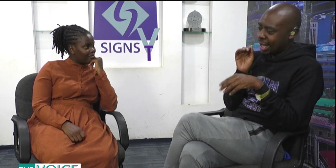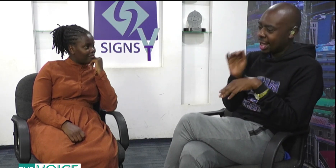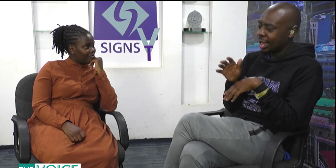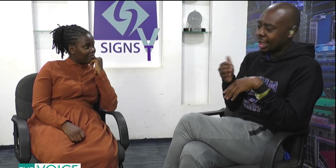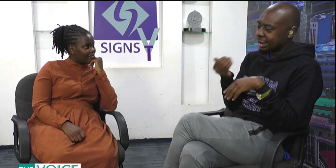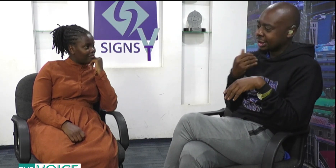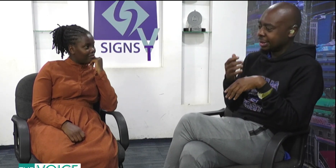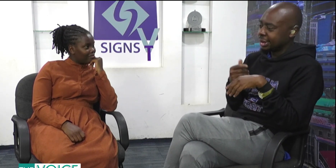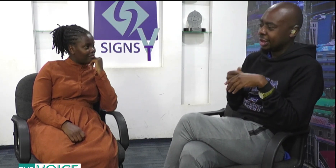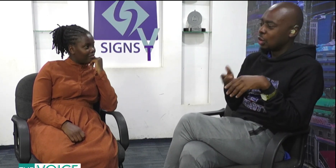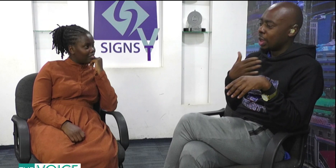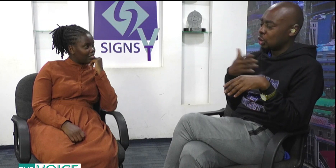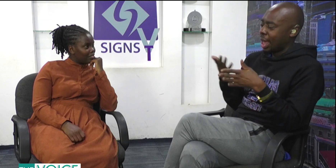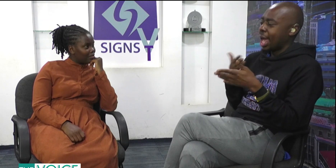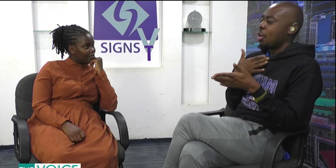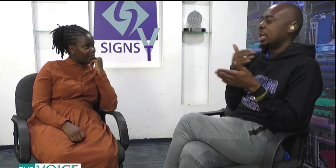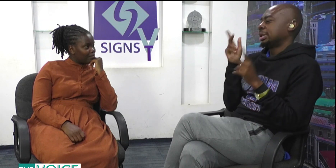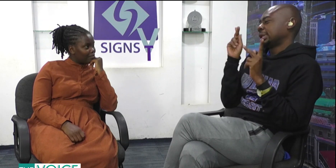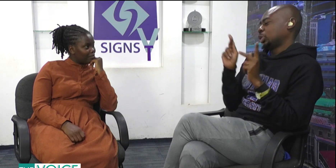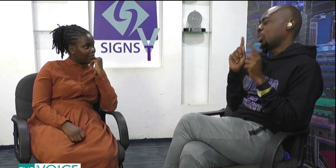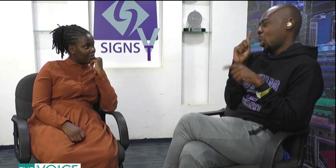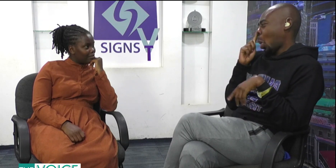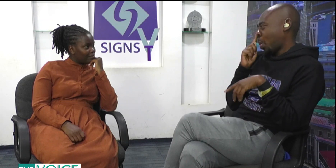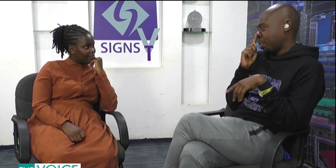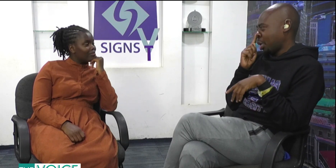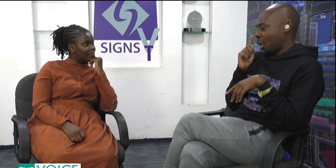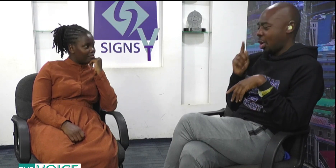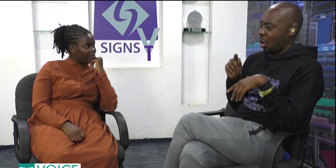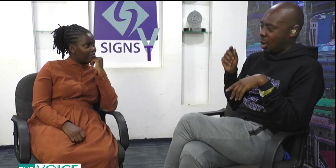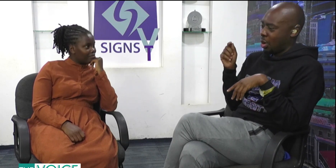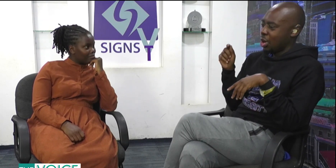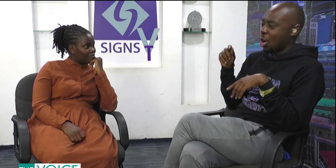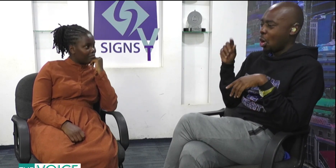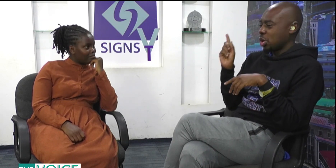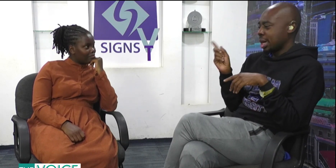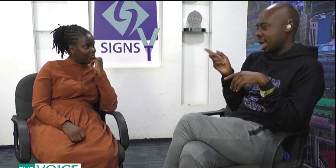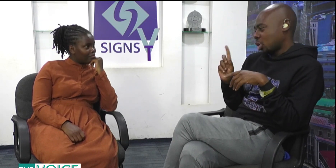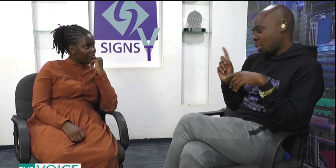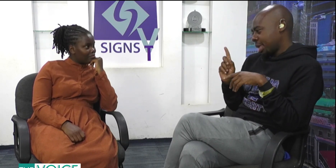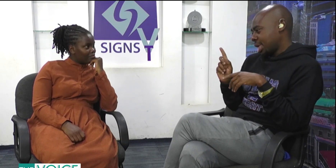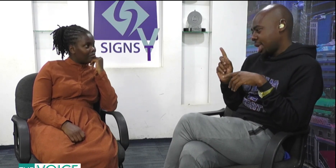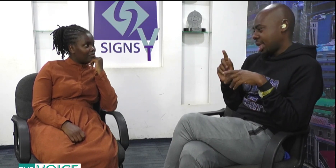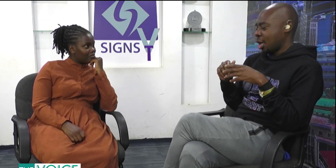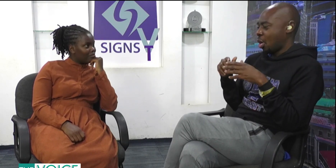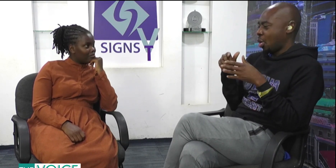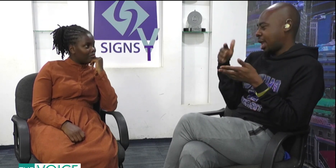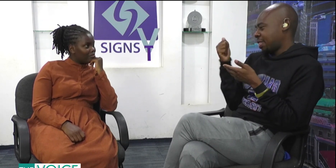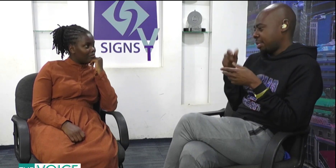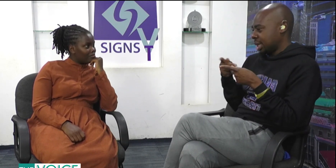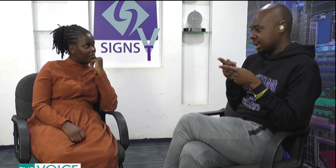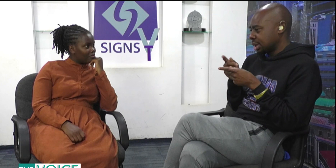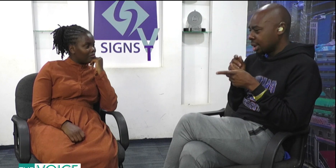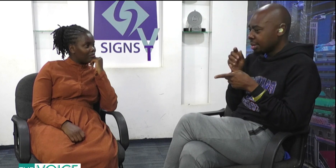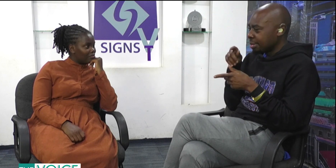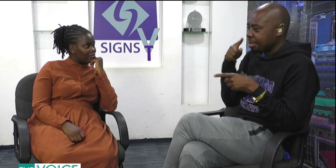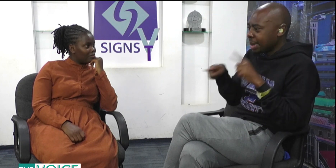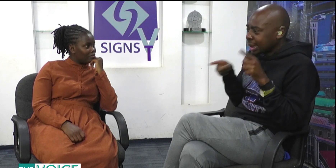So I came back, then I went back to Kisumu. I went back to my home, my village.